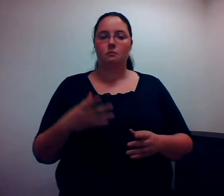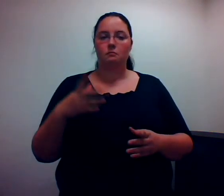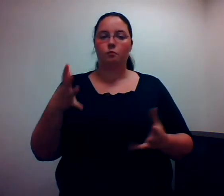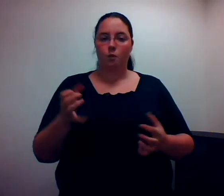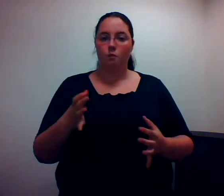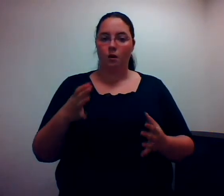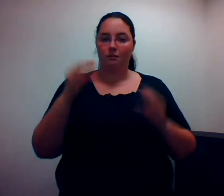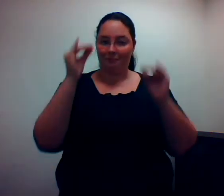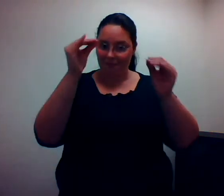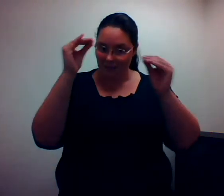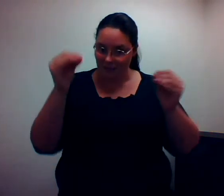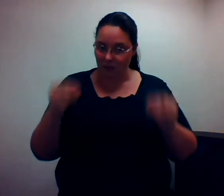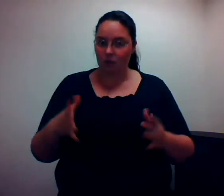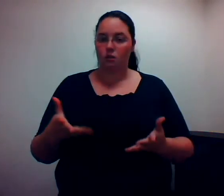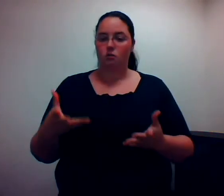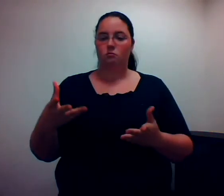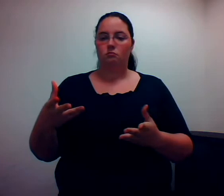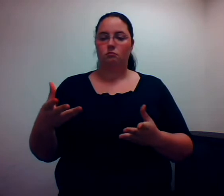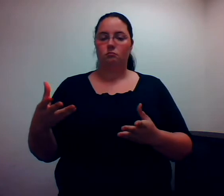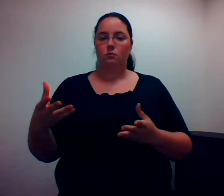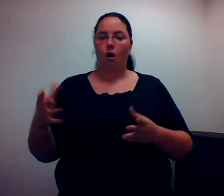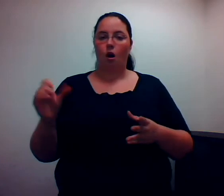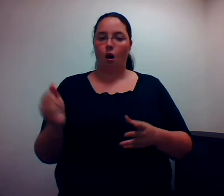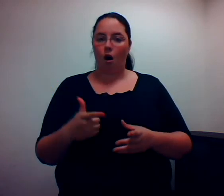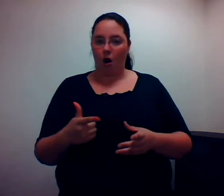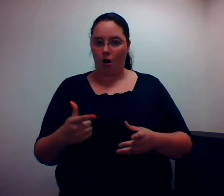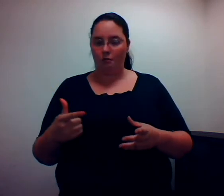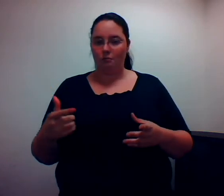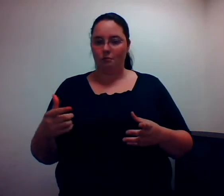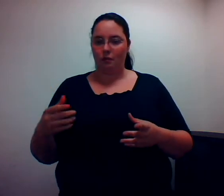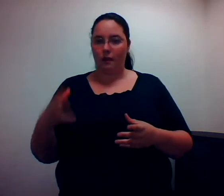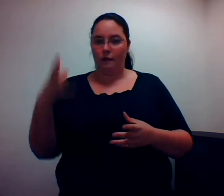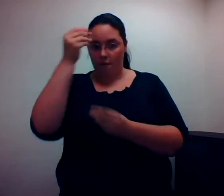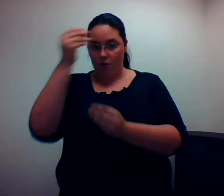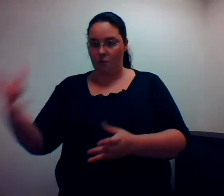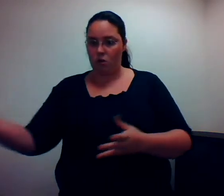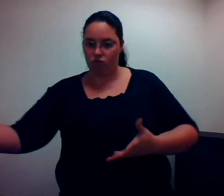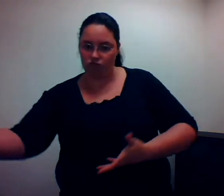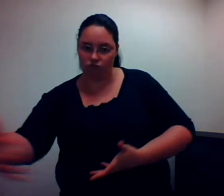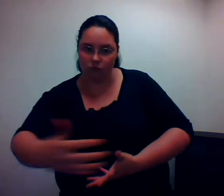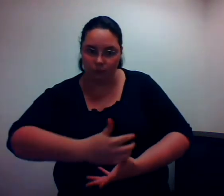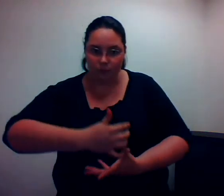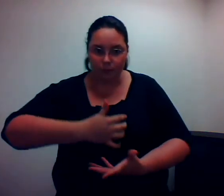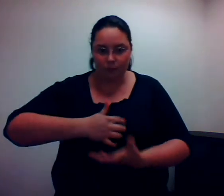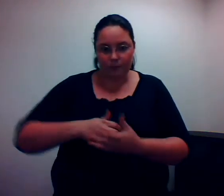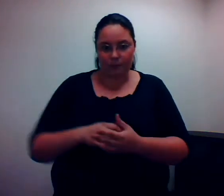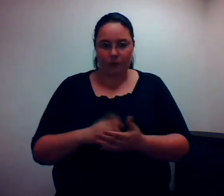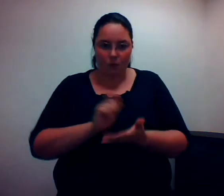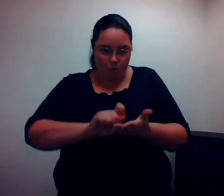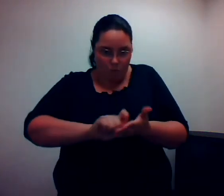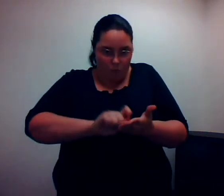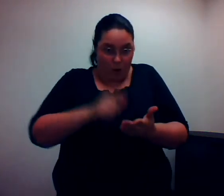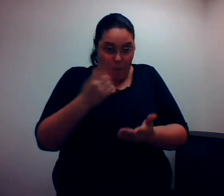different sources into one cohesive piece at the end. So it's sort of like writing a little literature review, if you